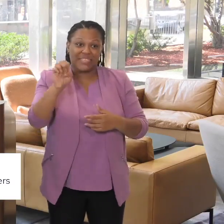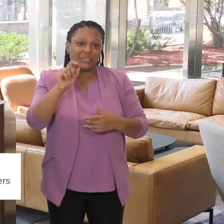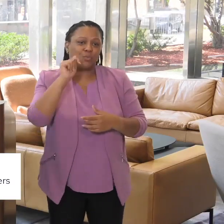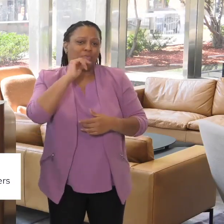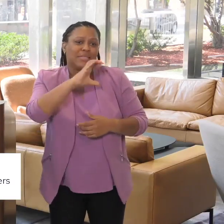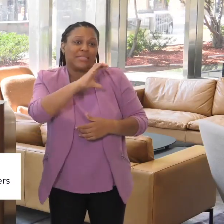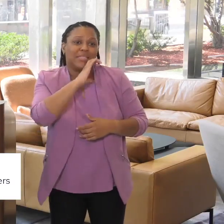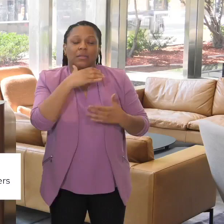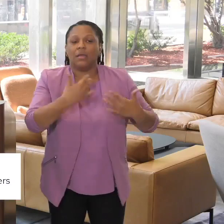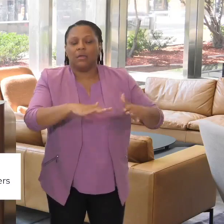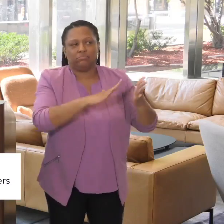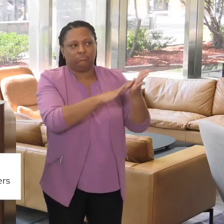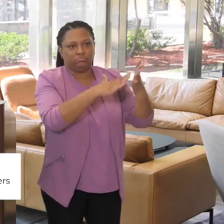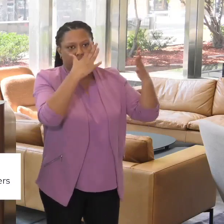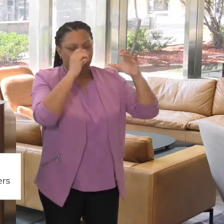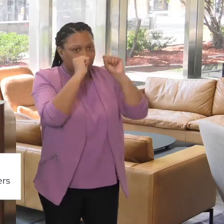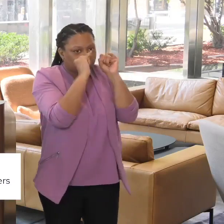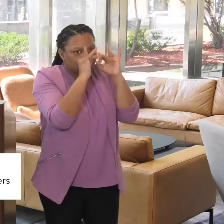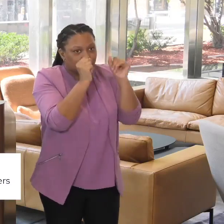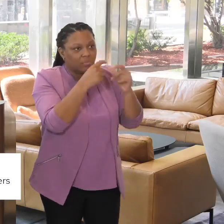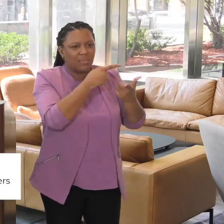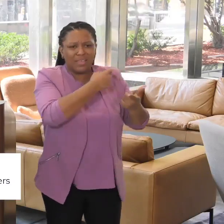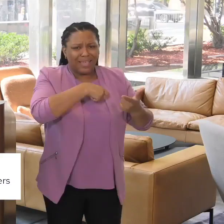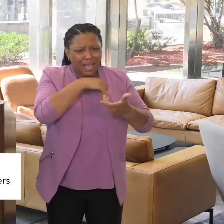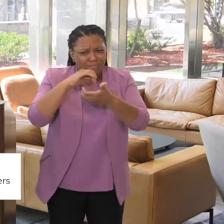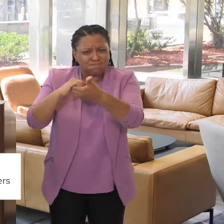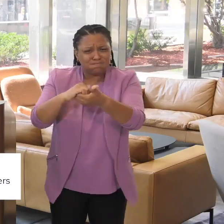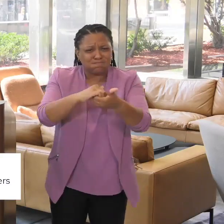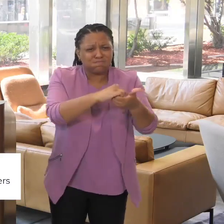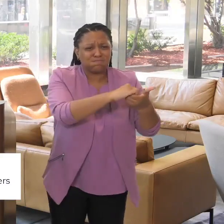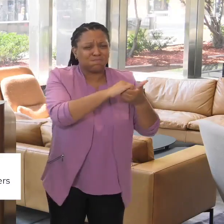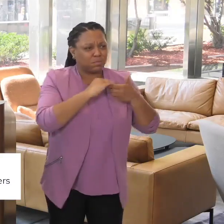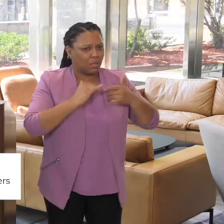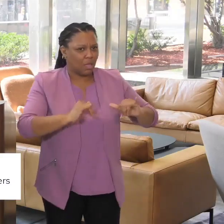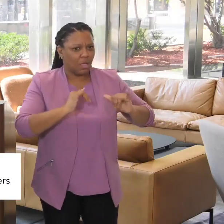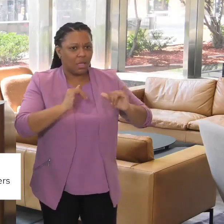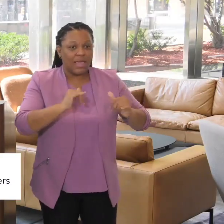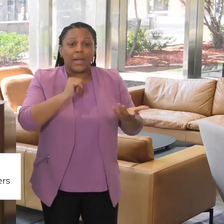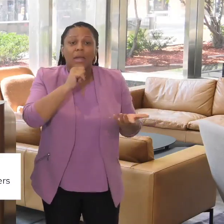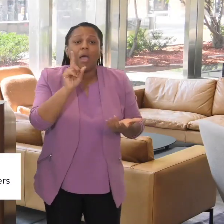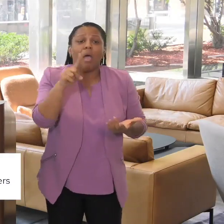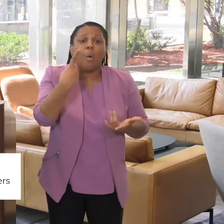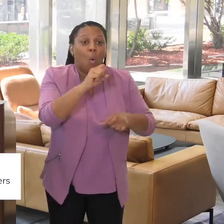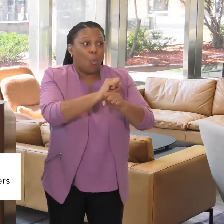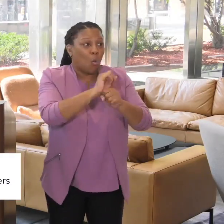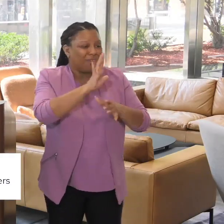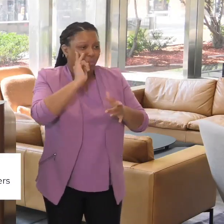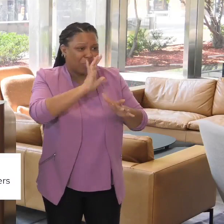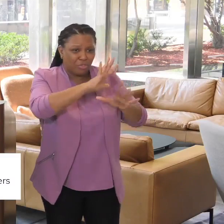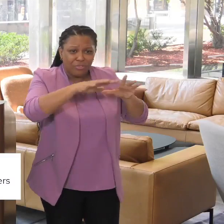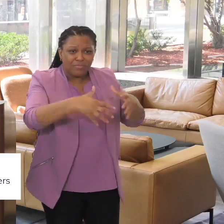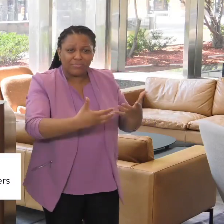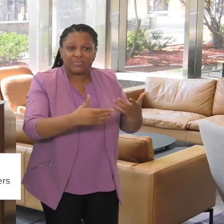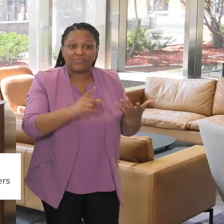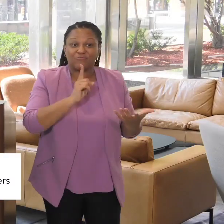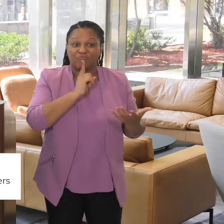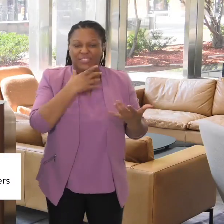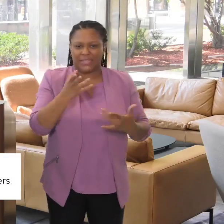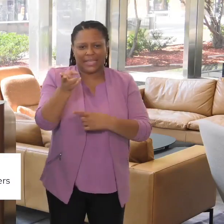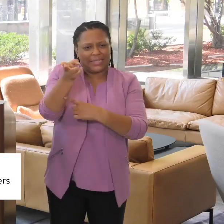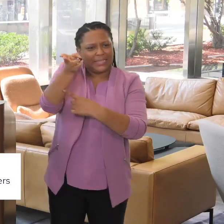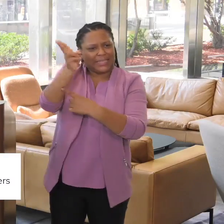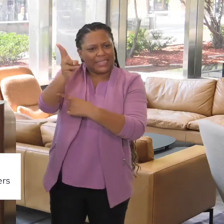working across jurisdiction lines of difference to really, really make a historic investment after a historic